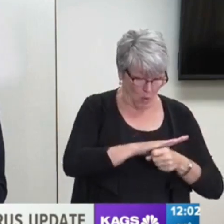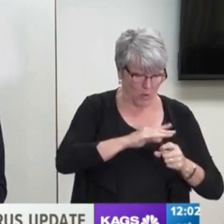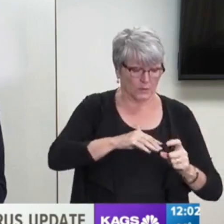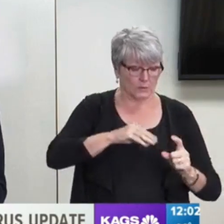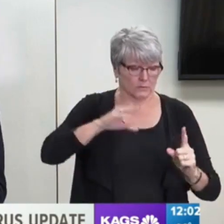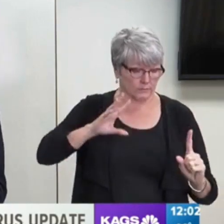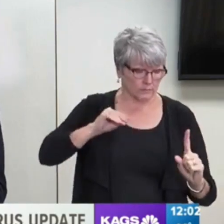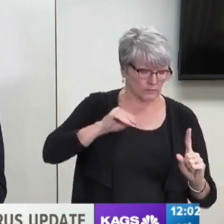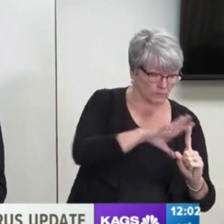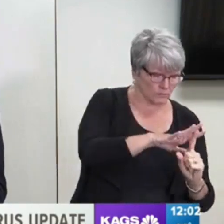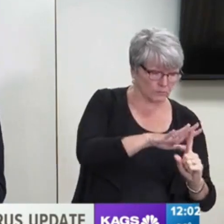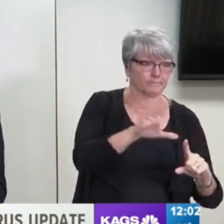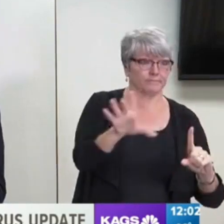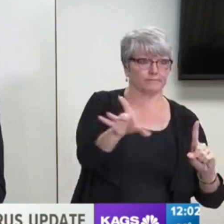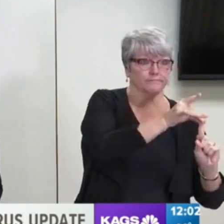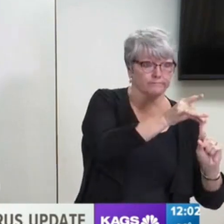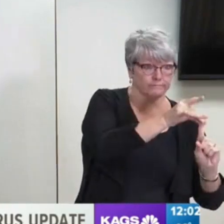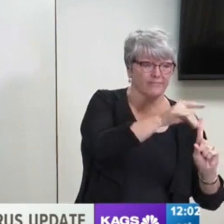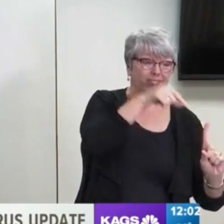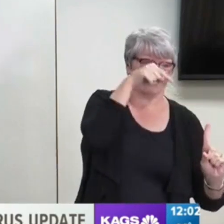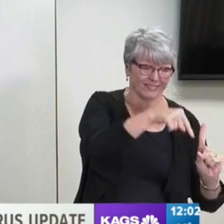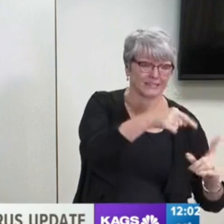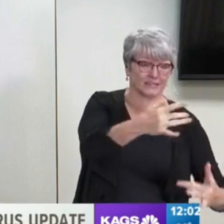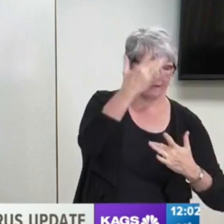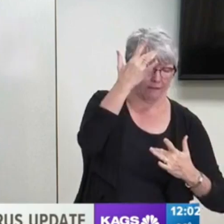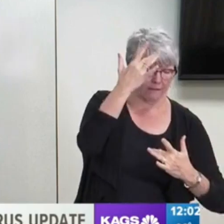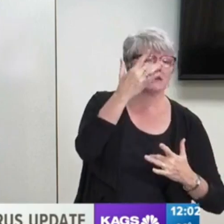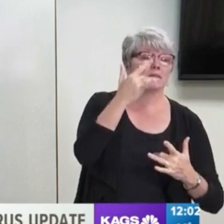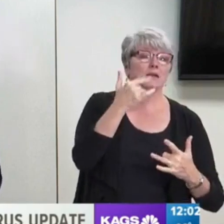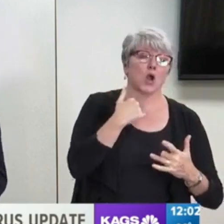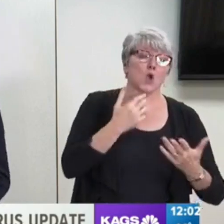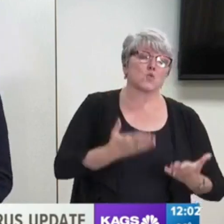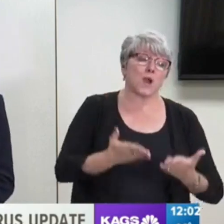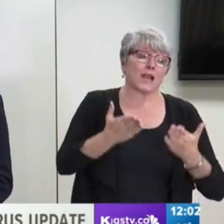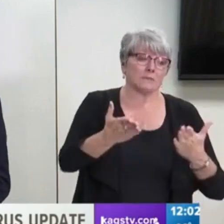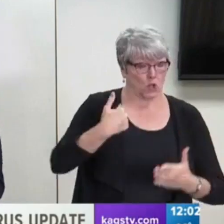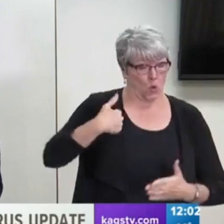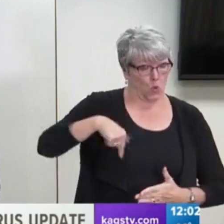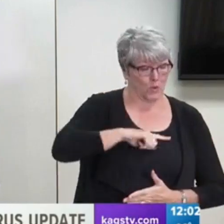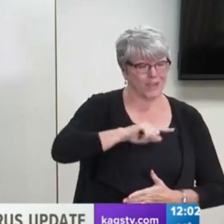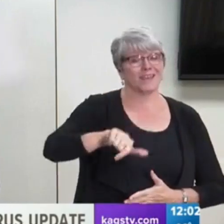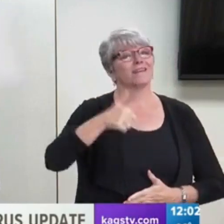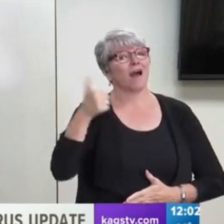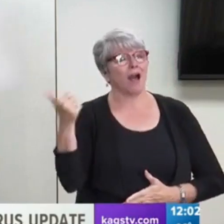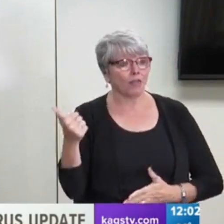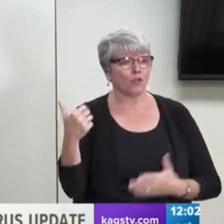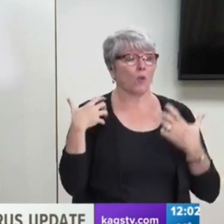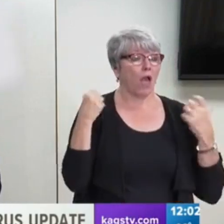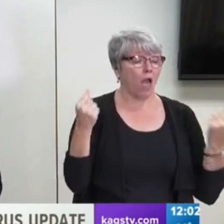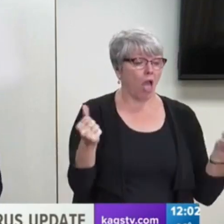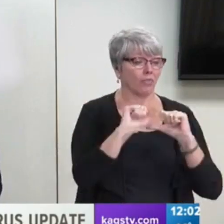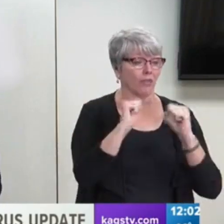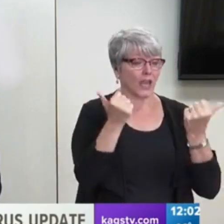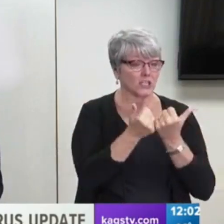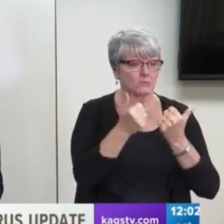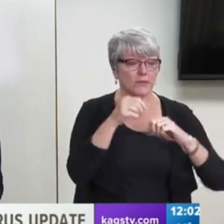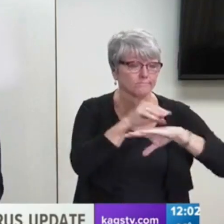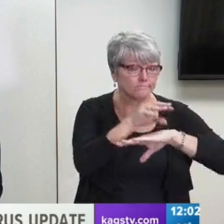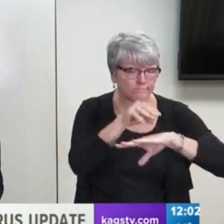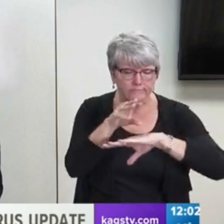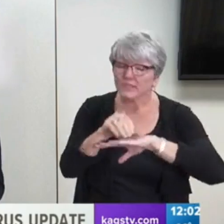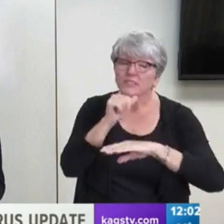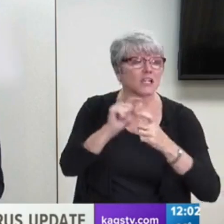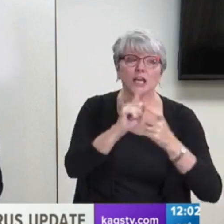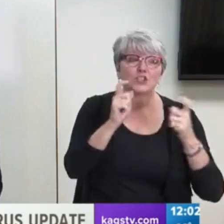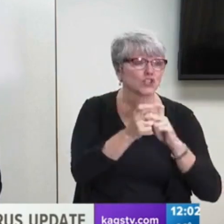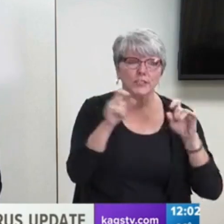County. Although the recommendations that we and other public health agencies have been advising over the past several weeks does not